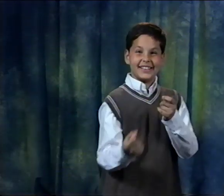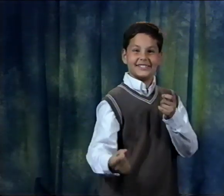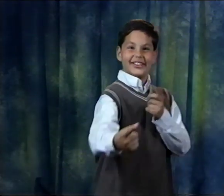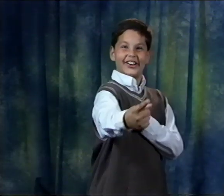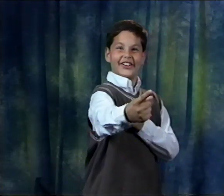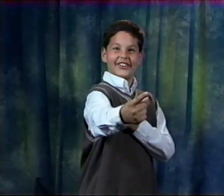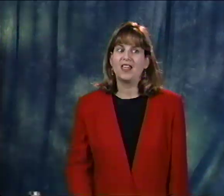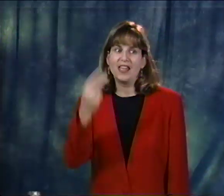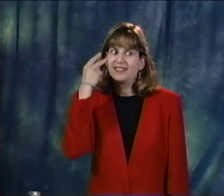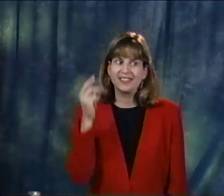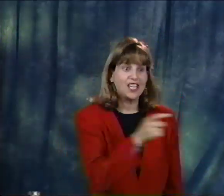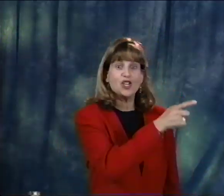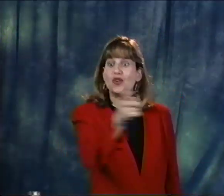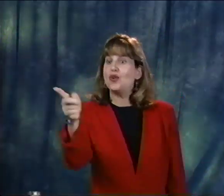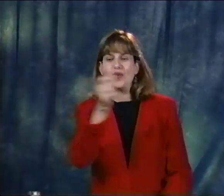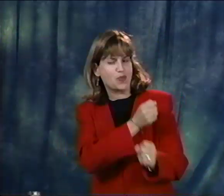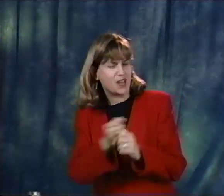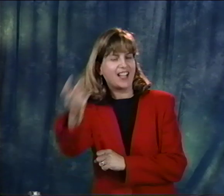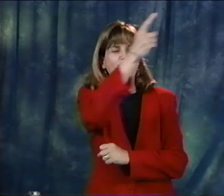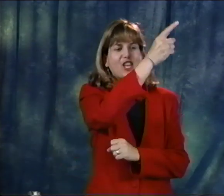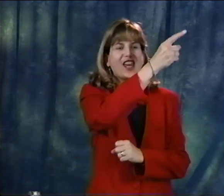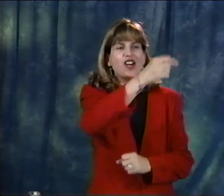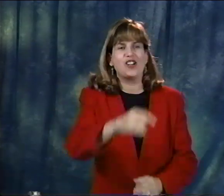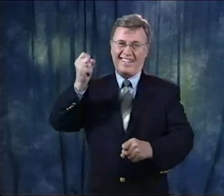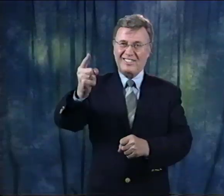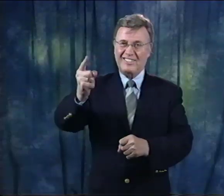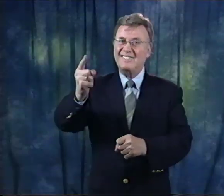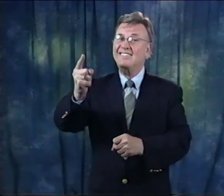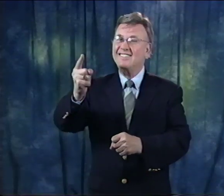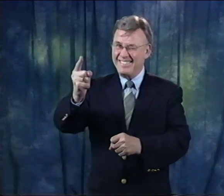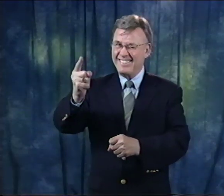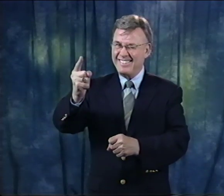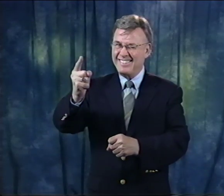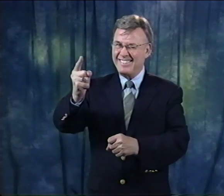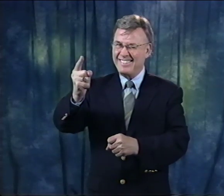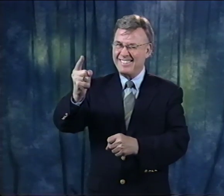See you next year. See you next year. Next year.